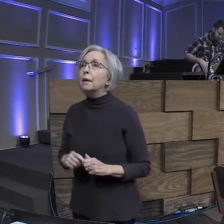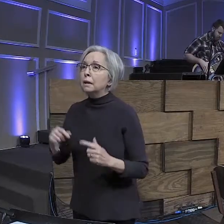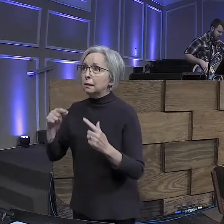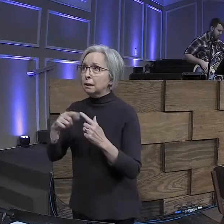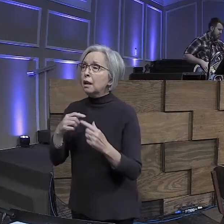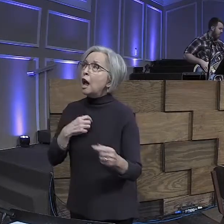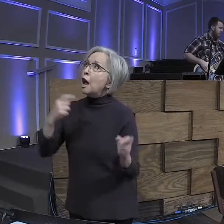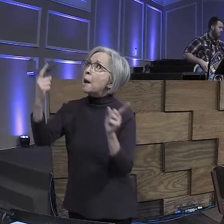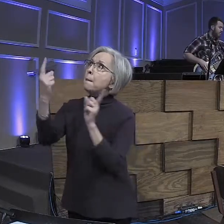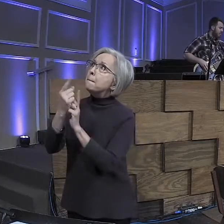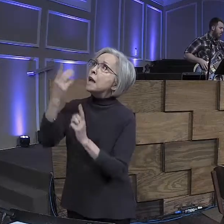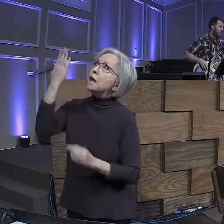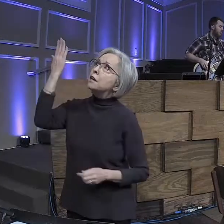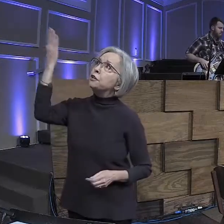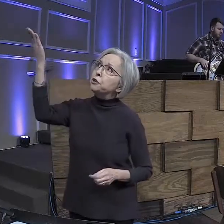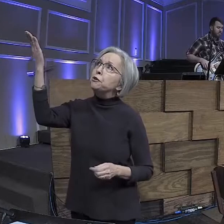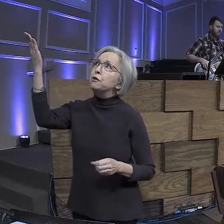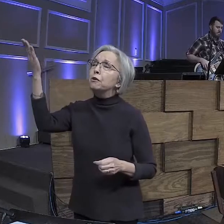tomb till I.